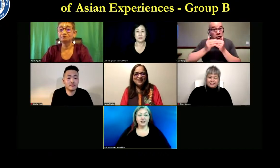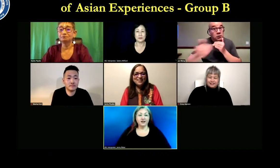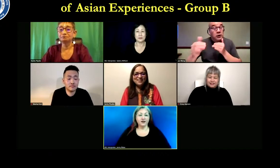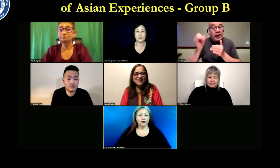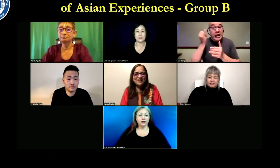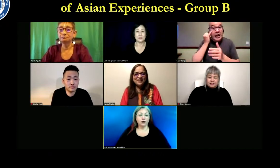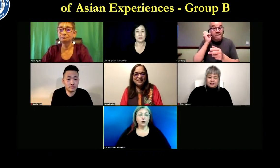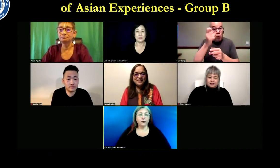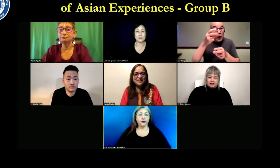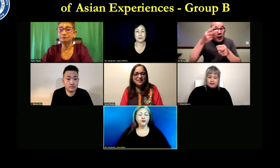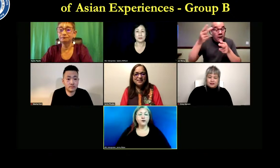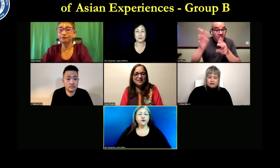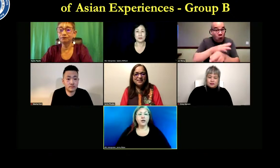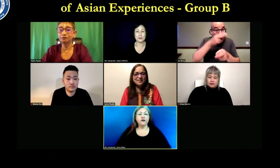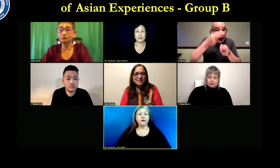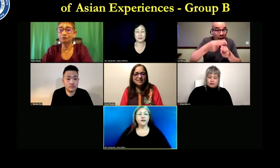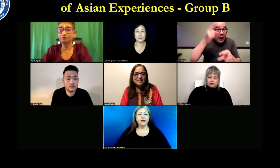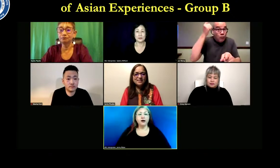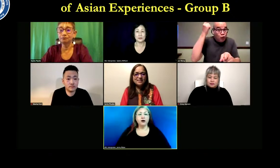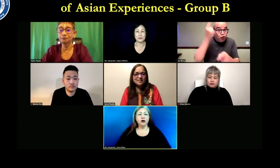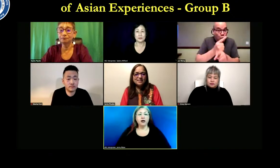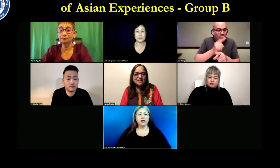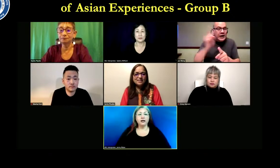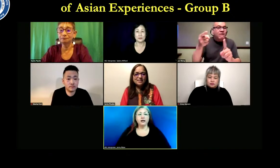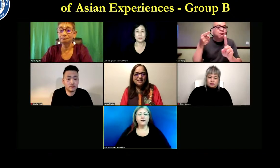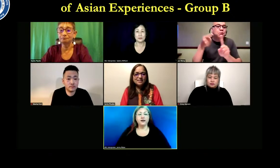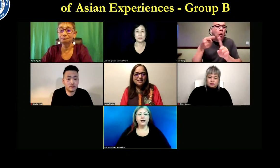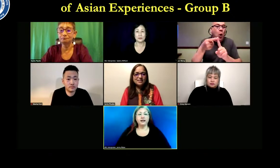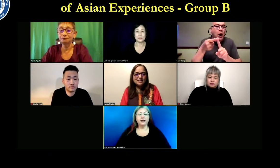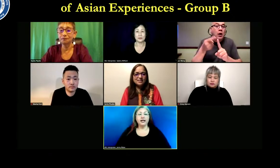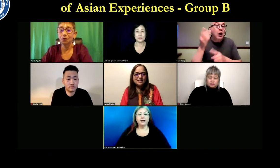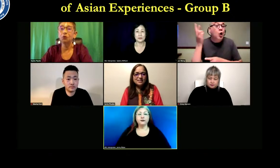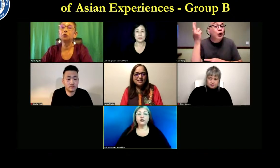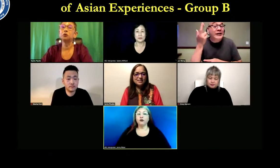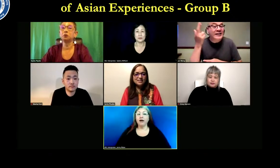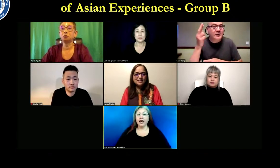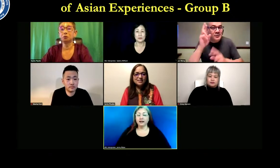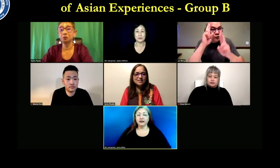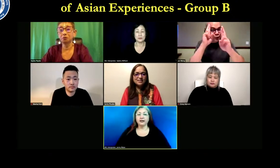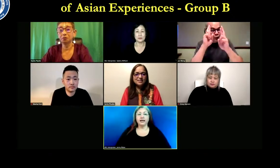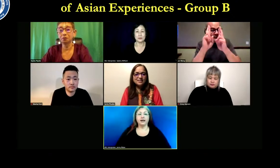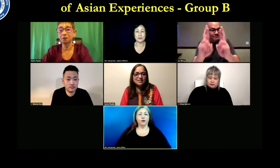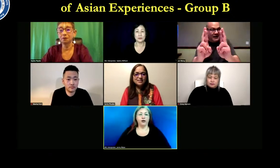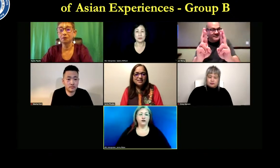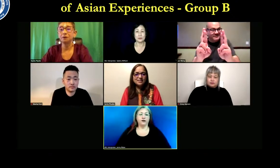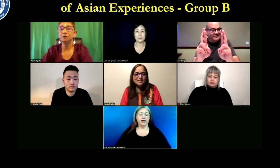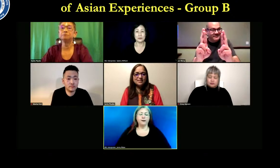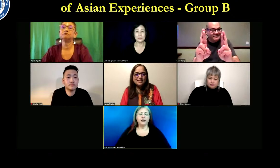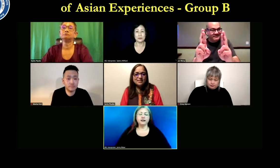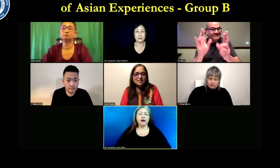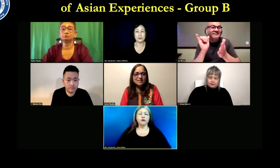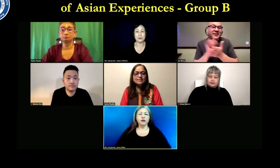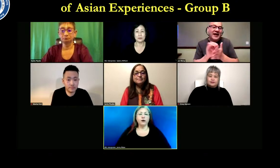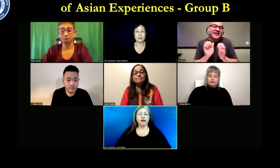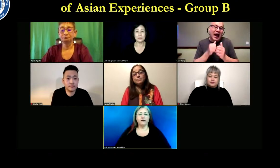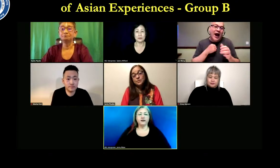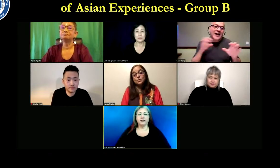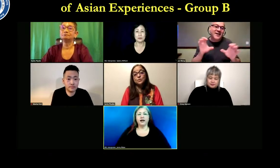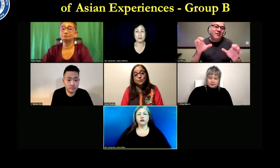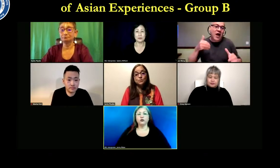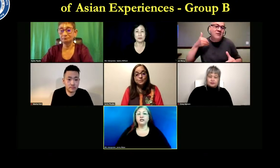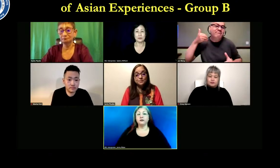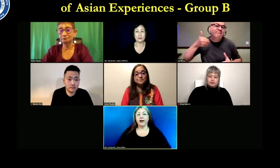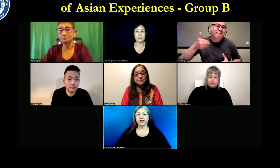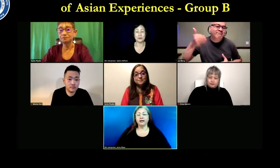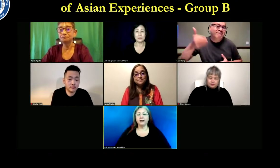after the activity was over. And from there on, if they get the names correct, they get points for that, because I really want to